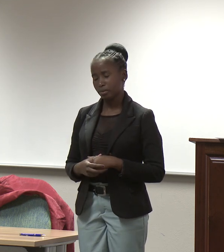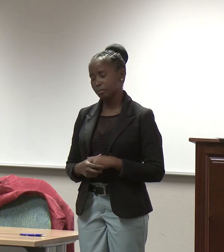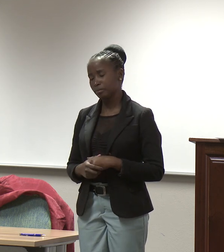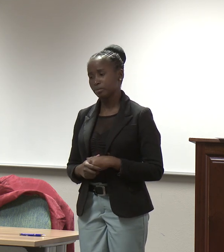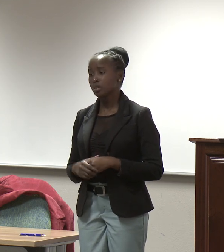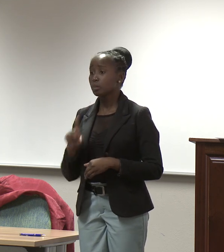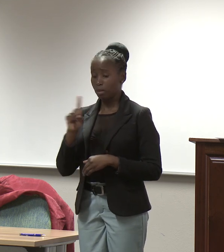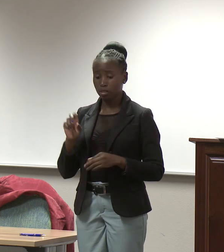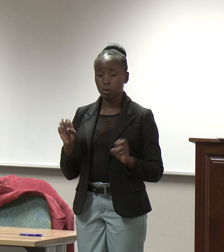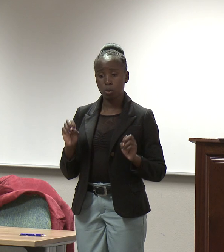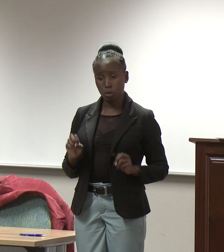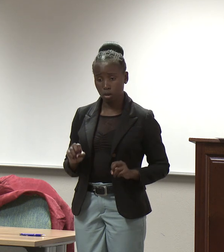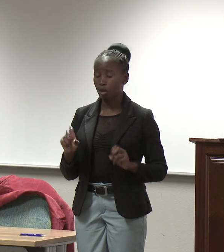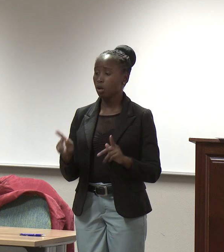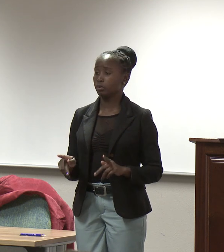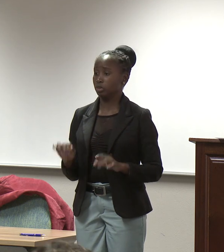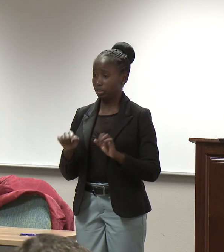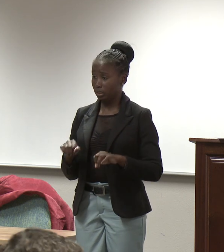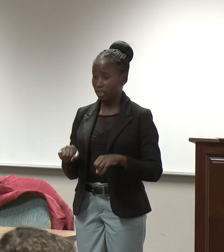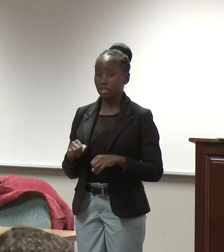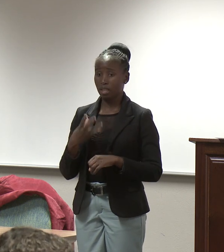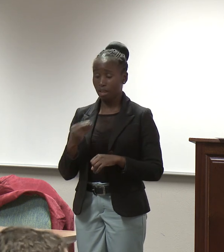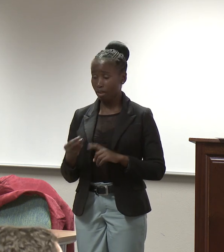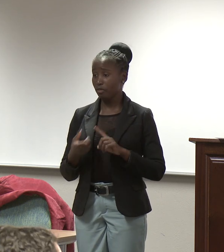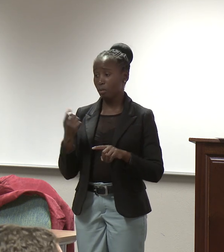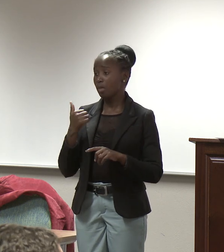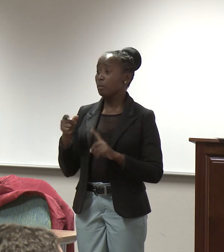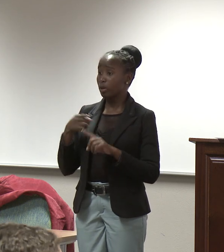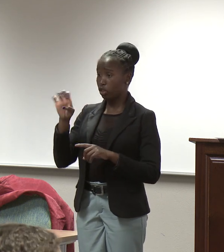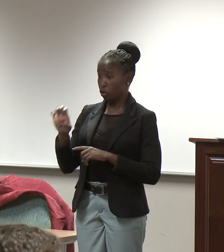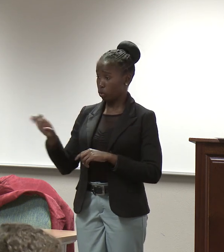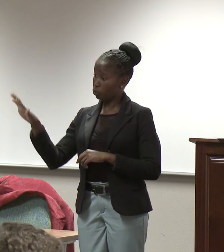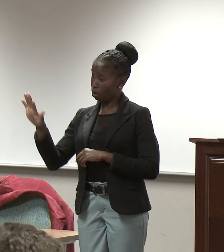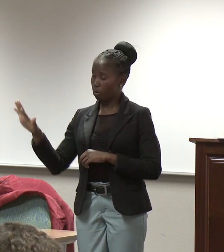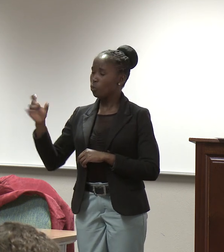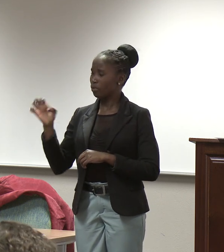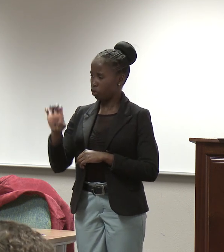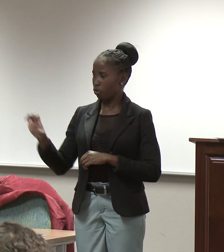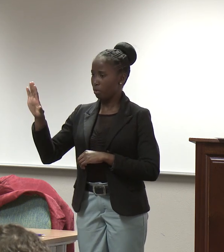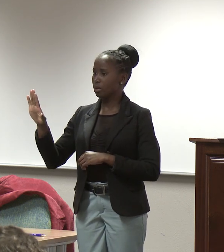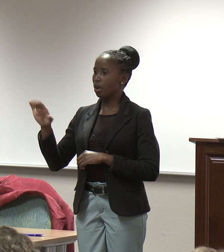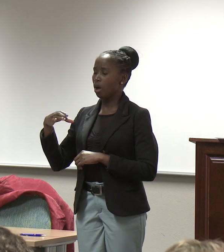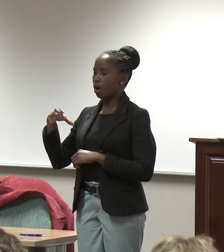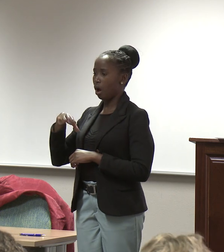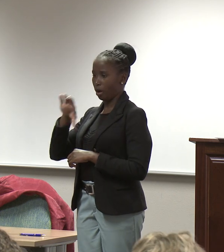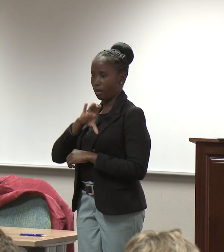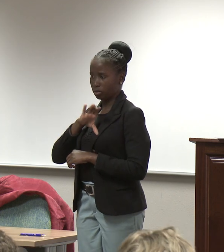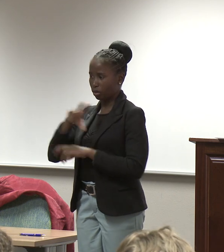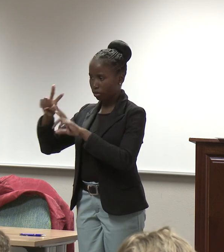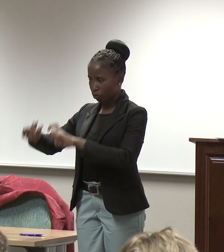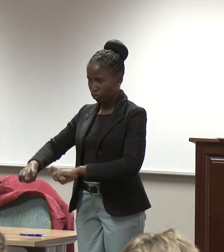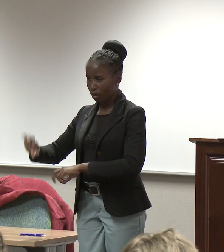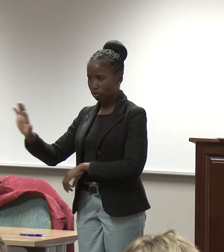other opportunities. It may be a privileged case, but in Europe we have the European Research Council. I just conducted a very large project called